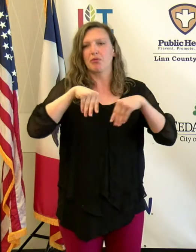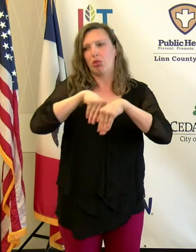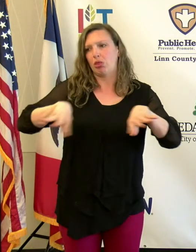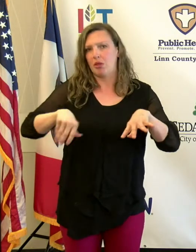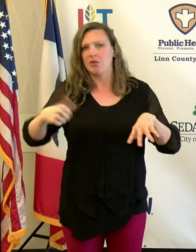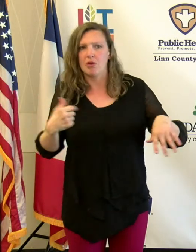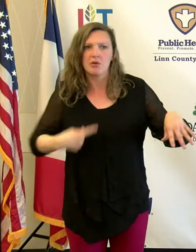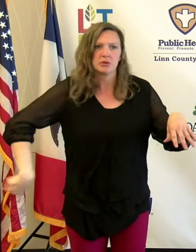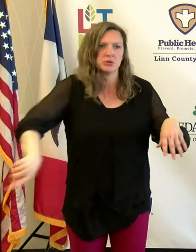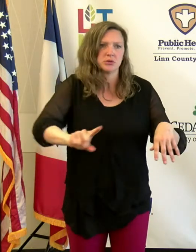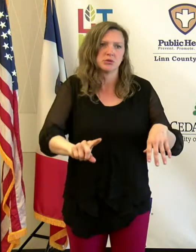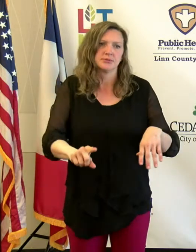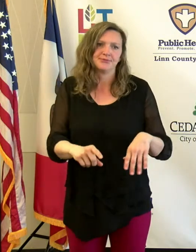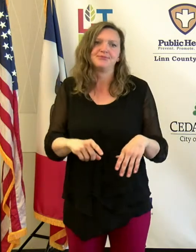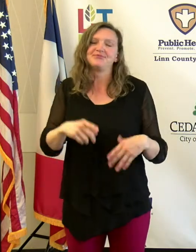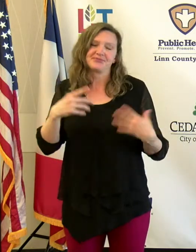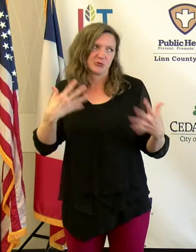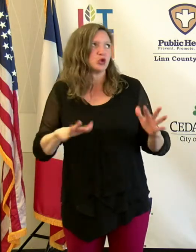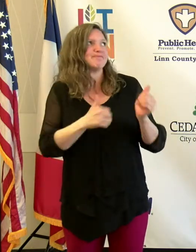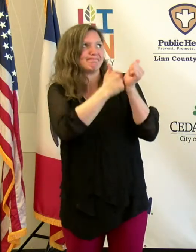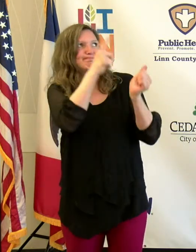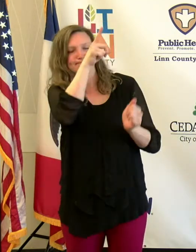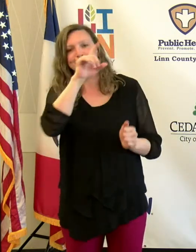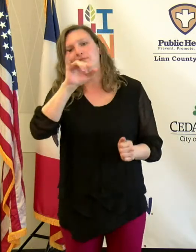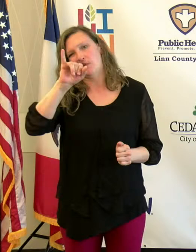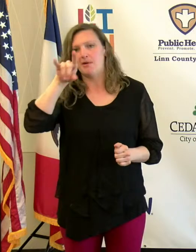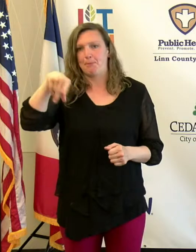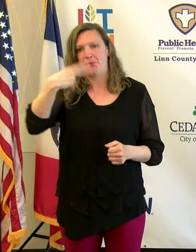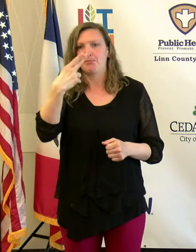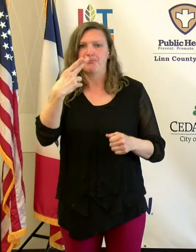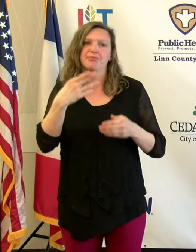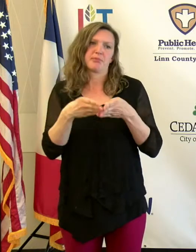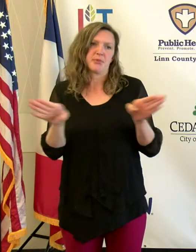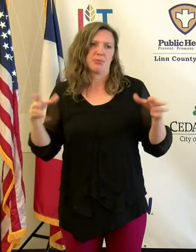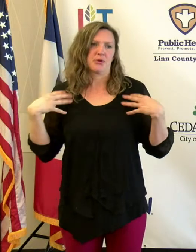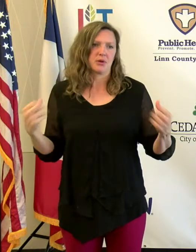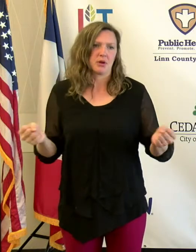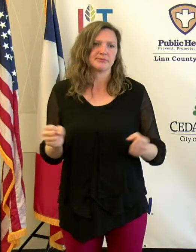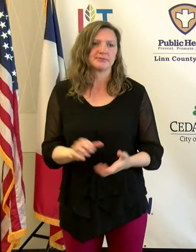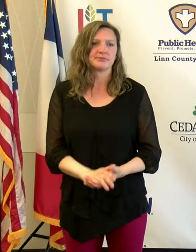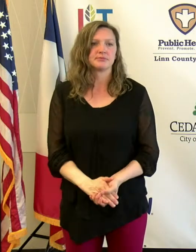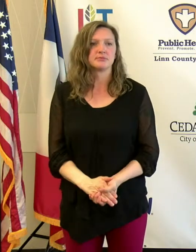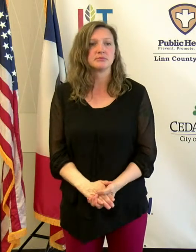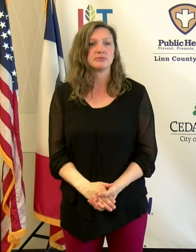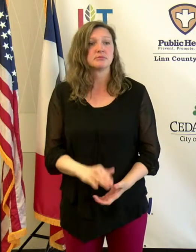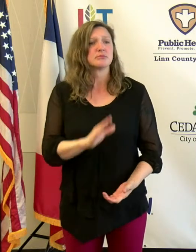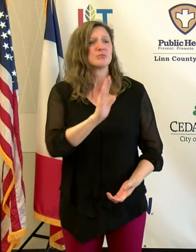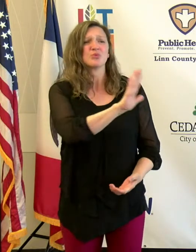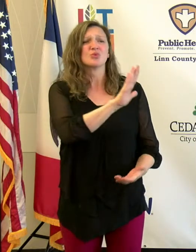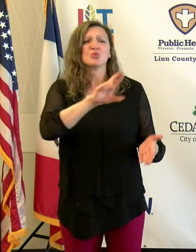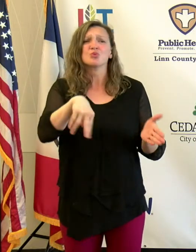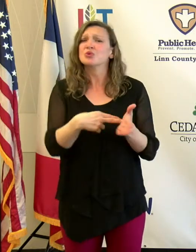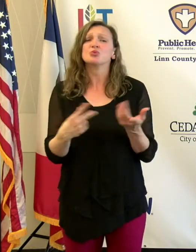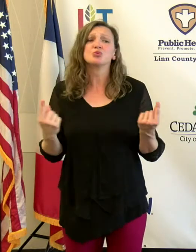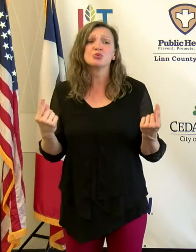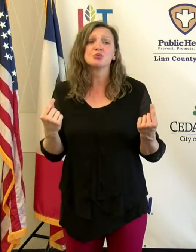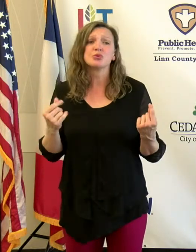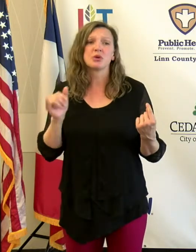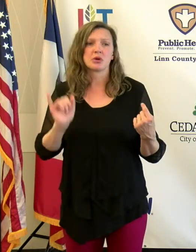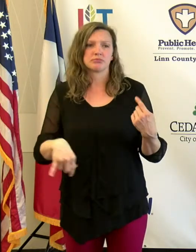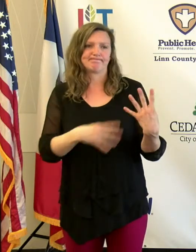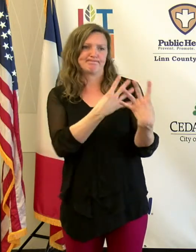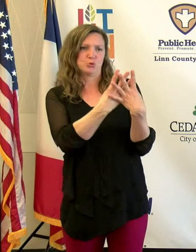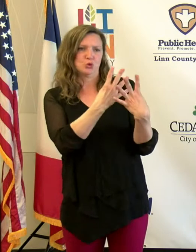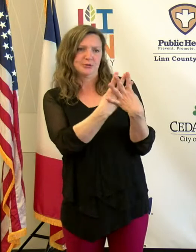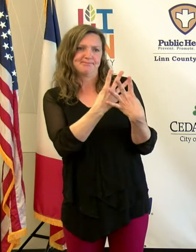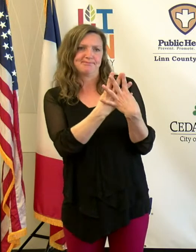the infected employee was assigned as one of our first floor booking or intake deputies. The jail administration had previously worked with the